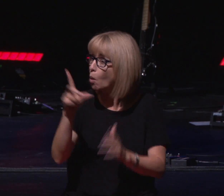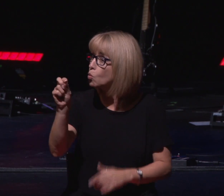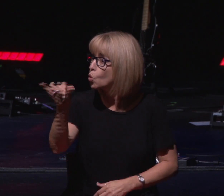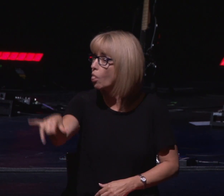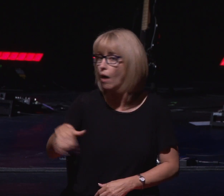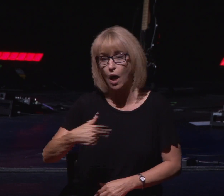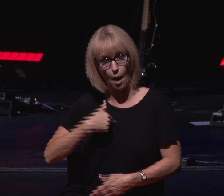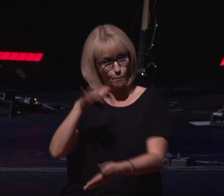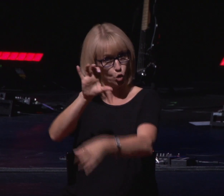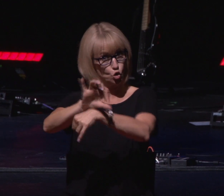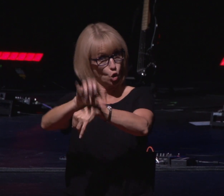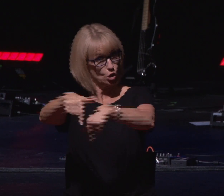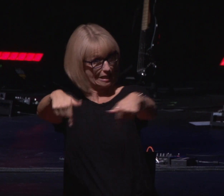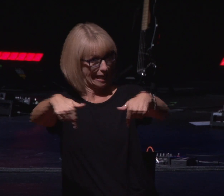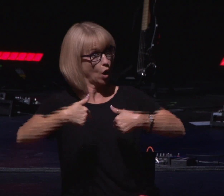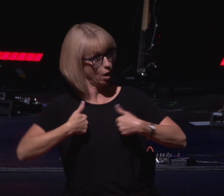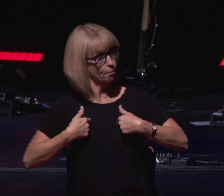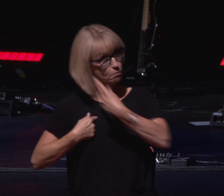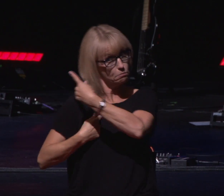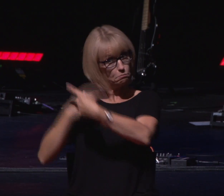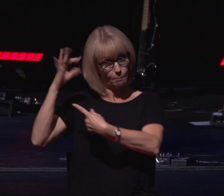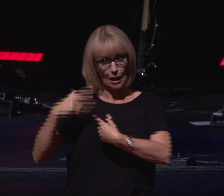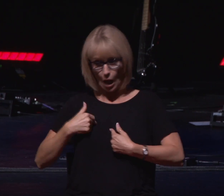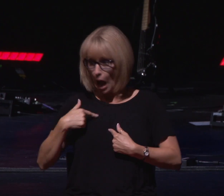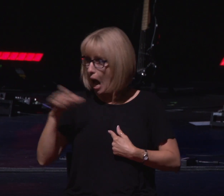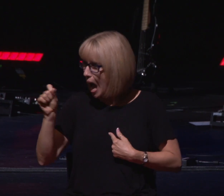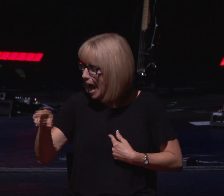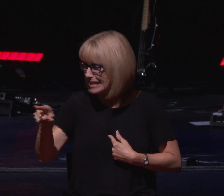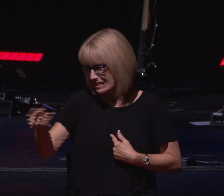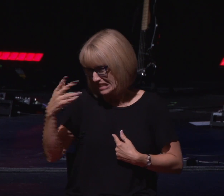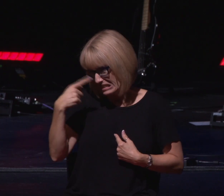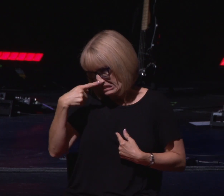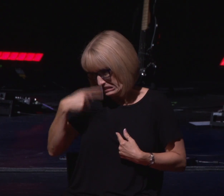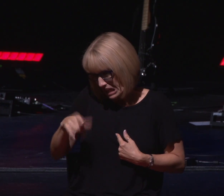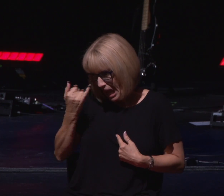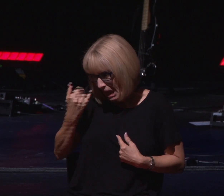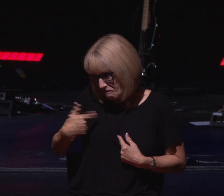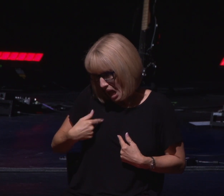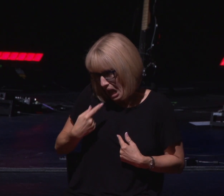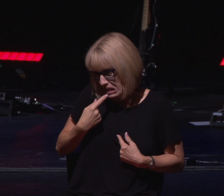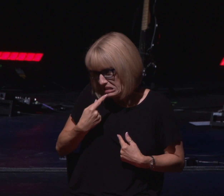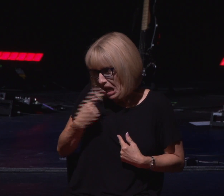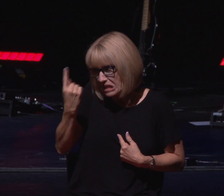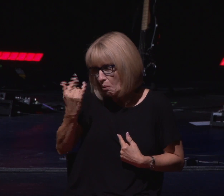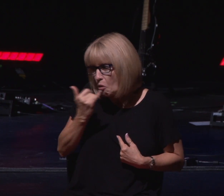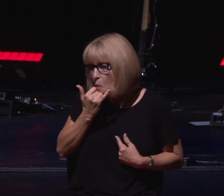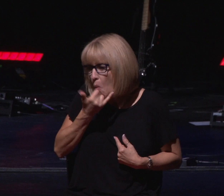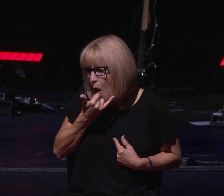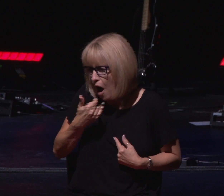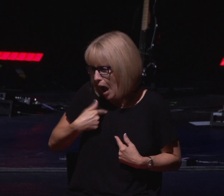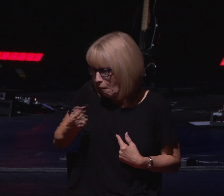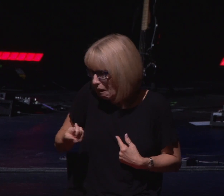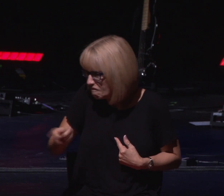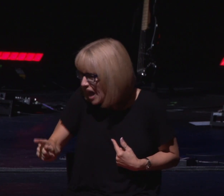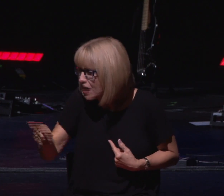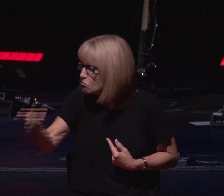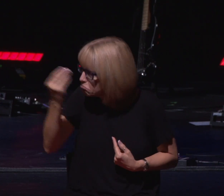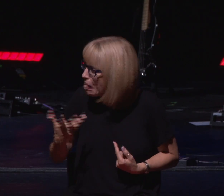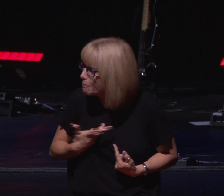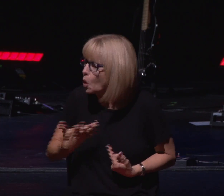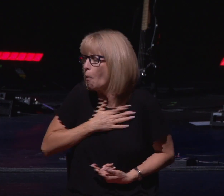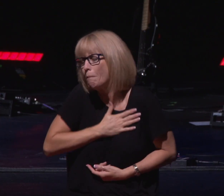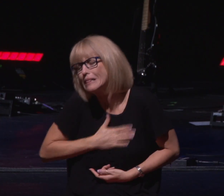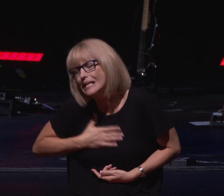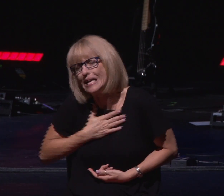people in this church who I've said, would you please speak into my life if I say things or if I come across in a way that's offensive, please let me know,